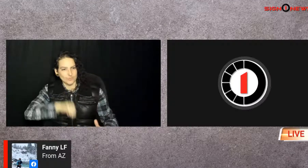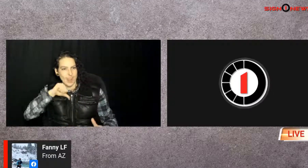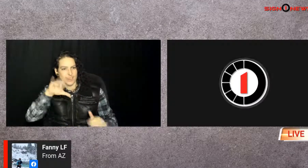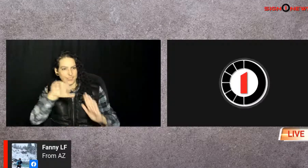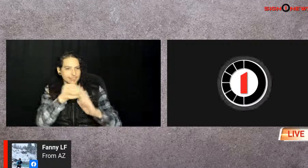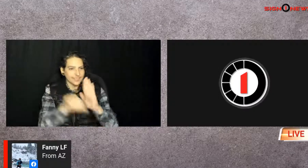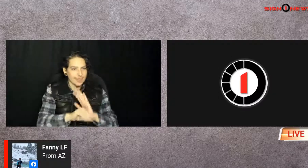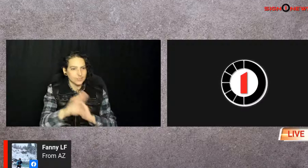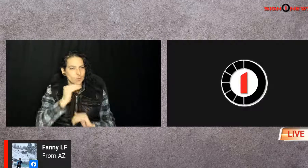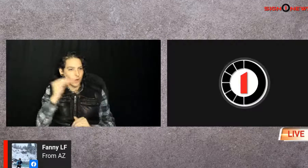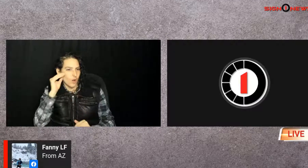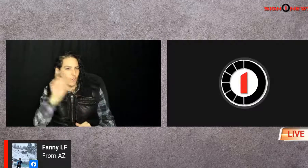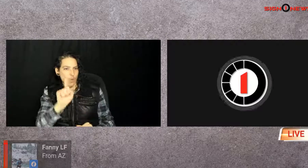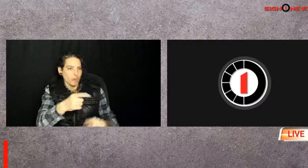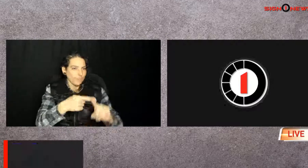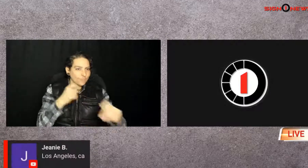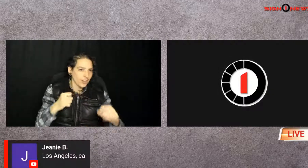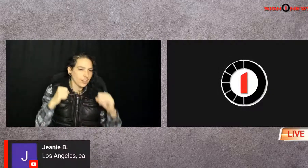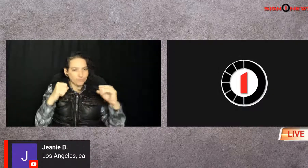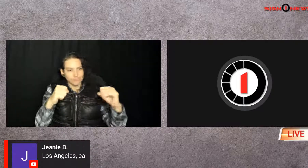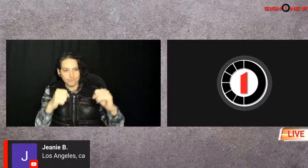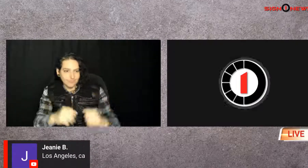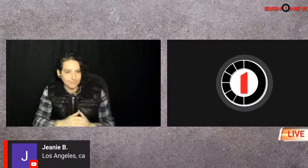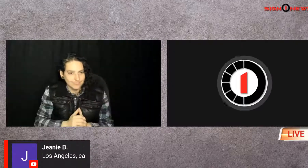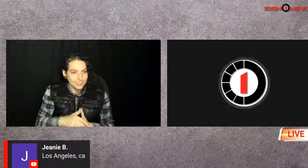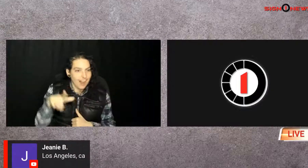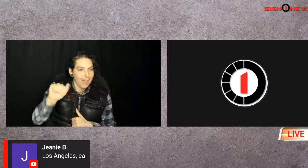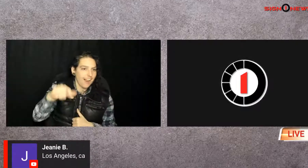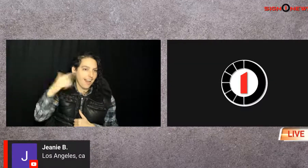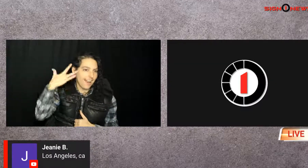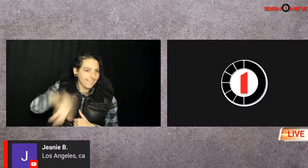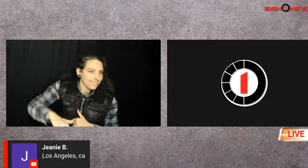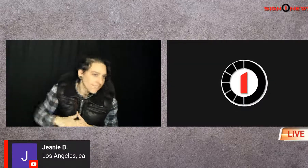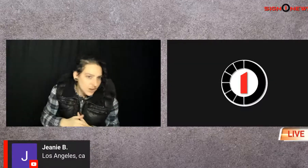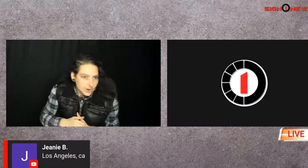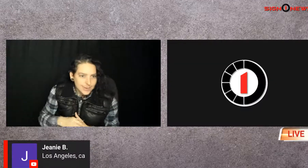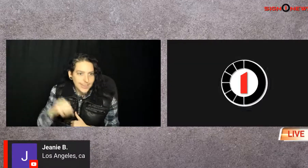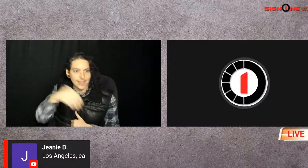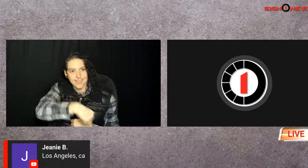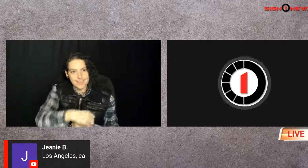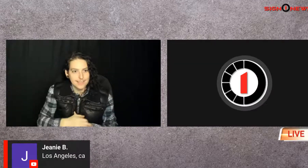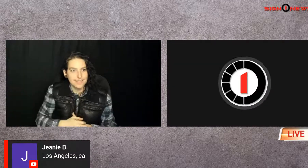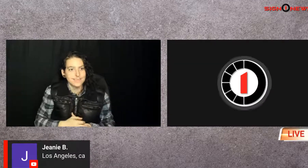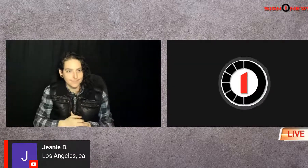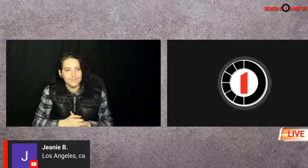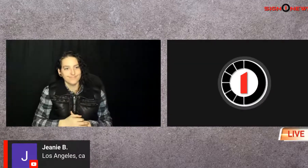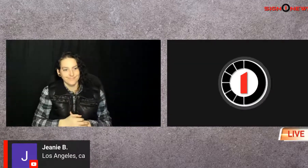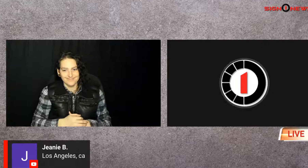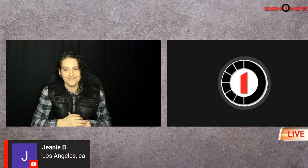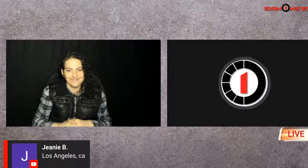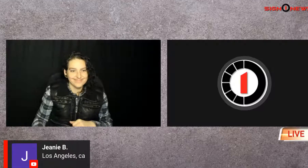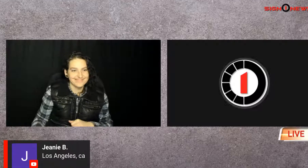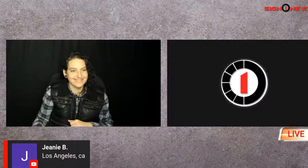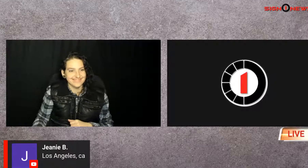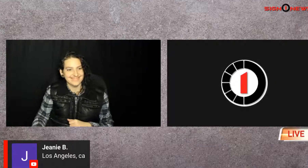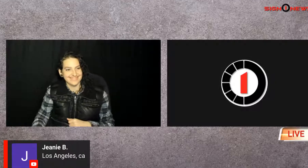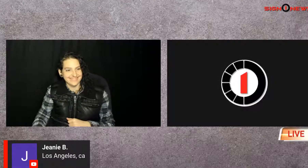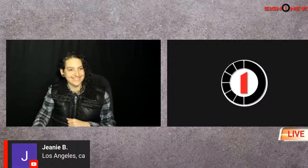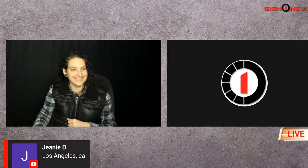Come on, come on. Rep your city. Where you from? Los Angeles, California.